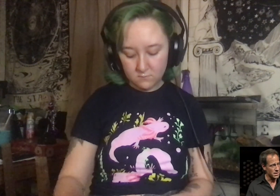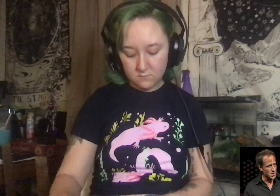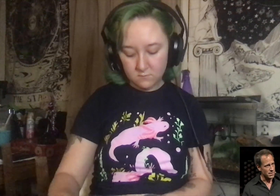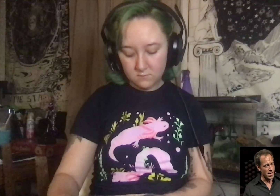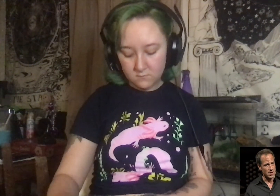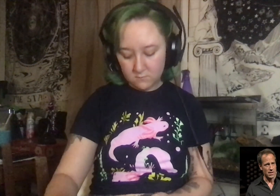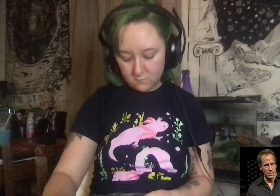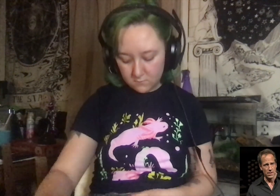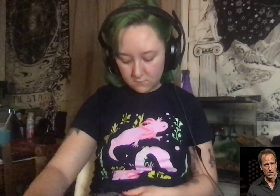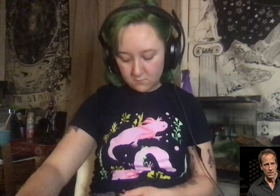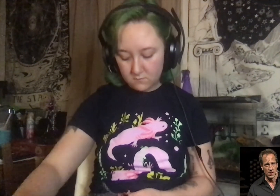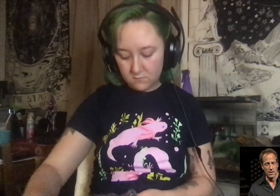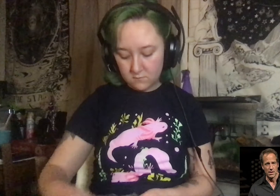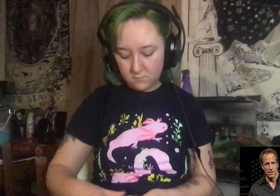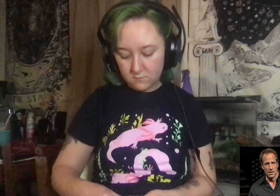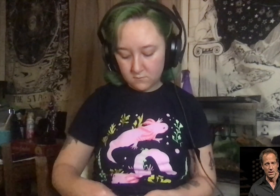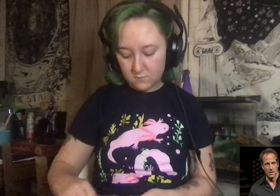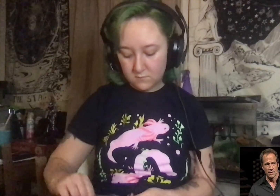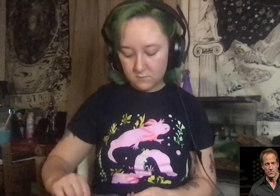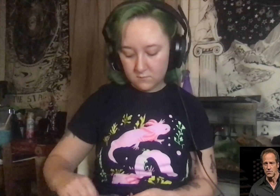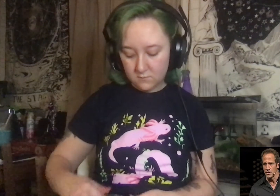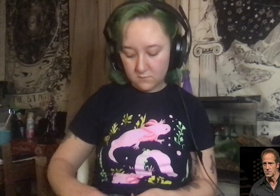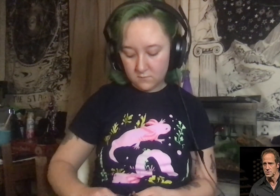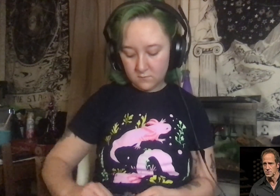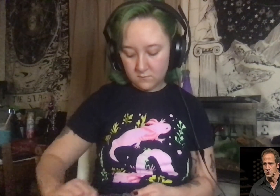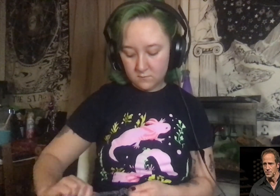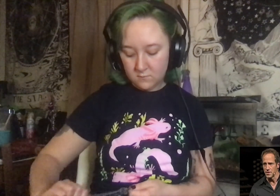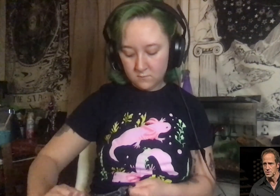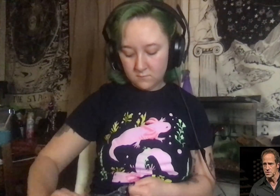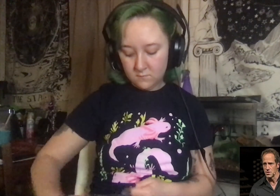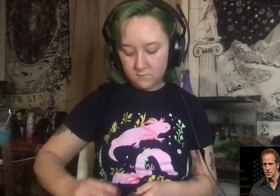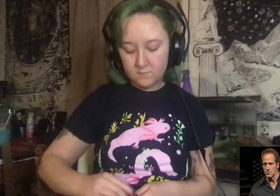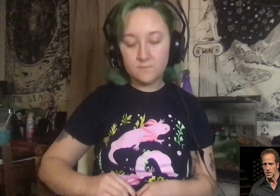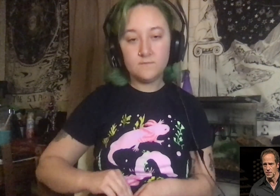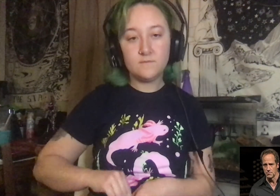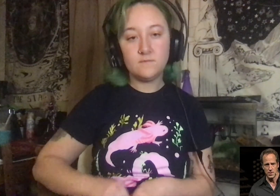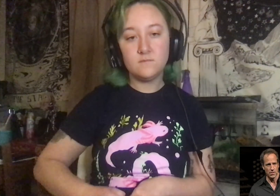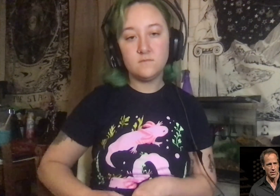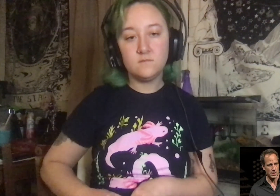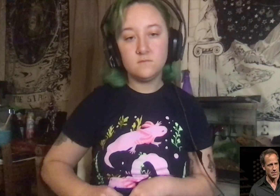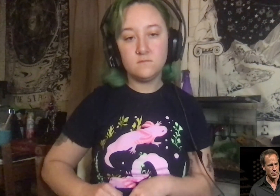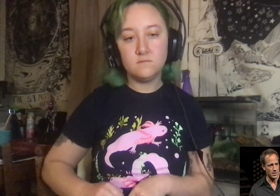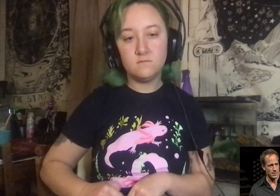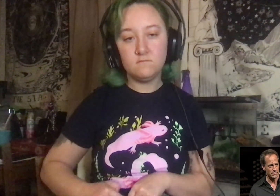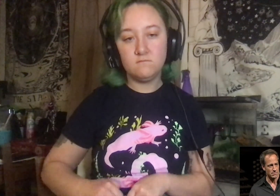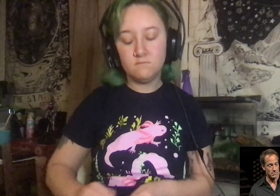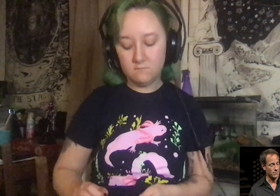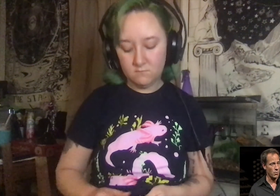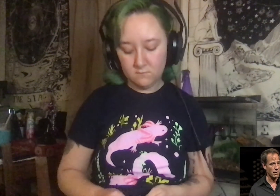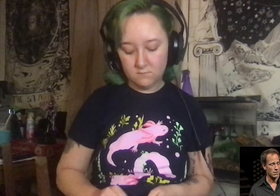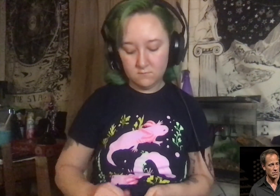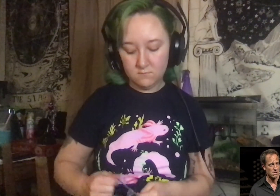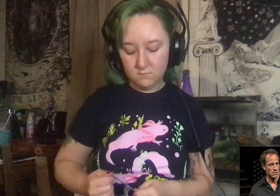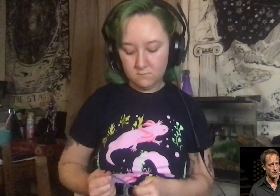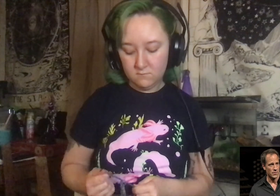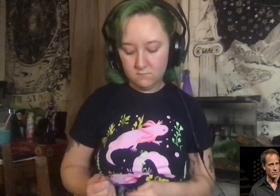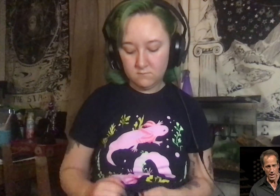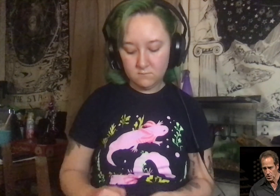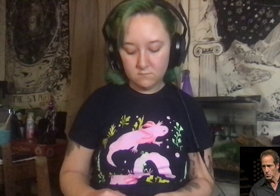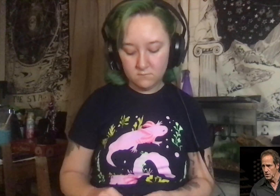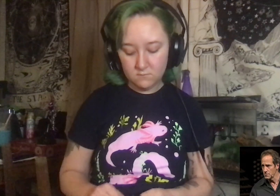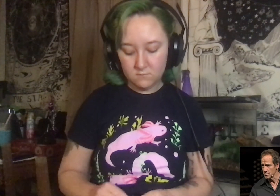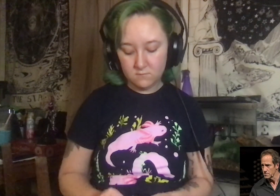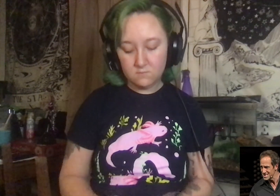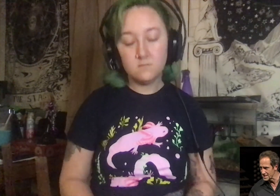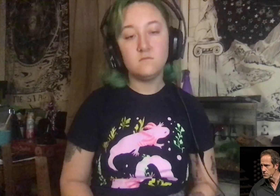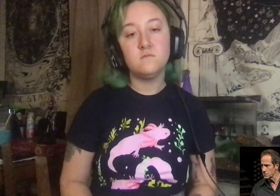me, that the thing to do is to talk about a PR campaign for work.